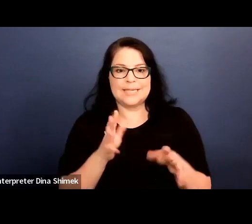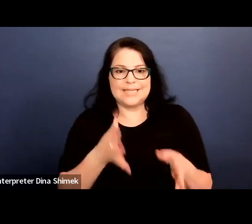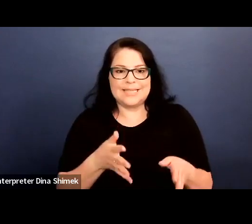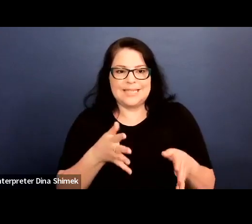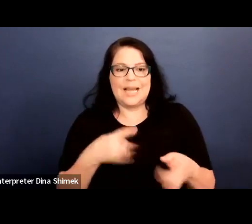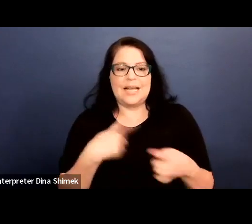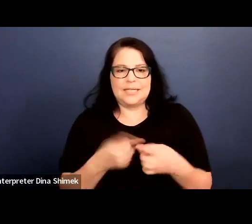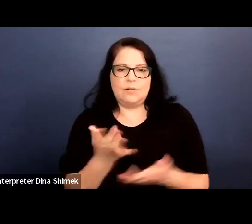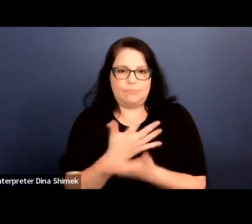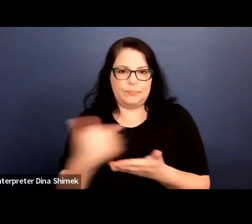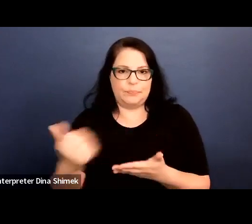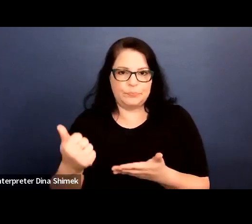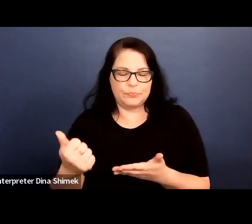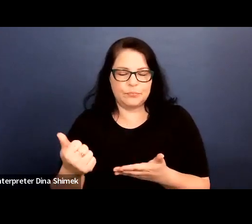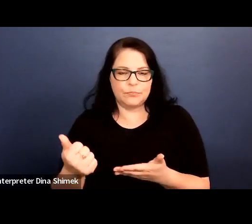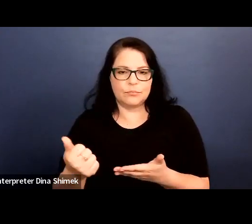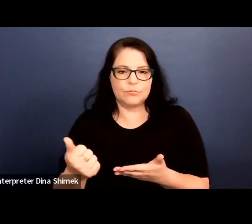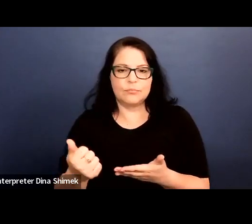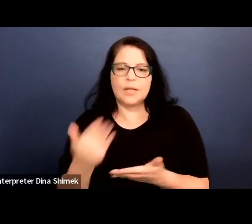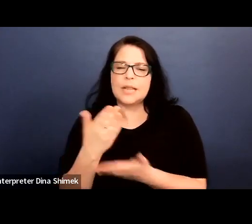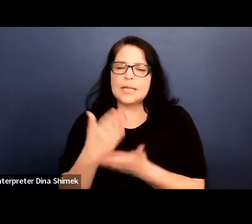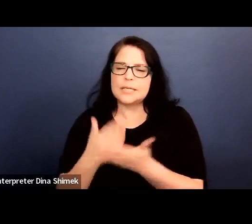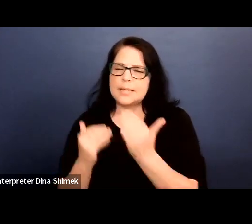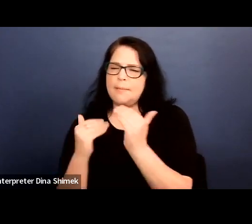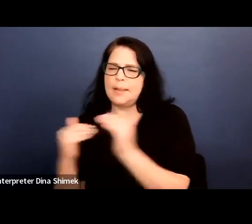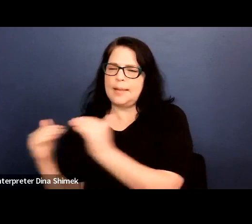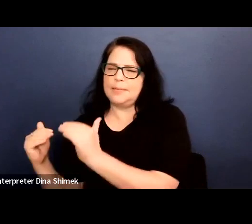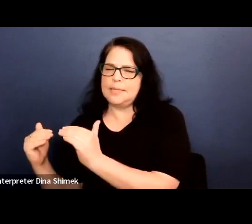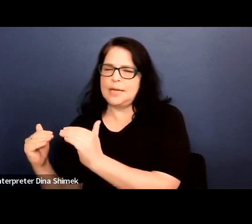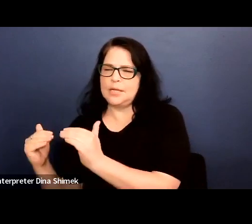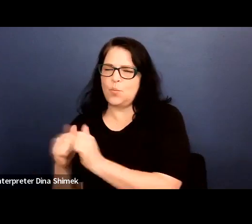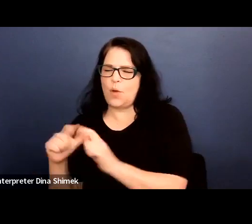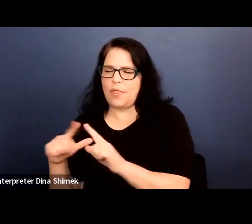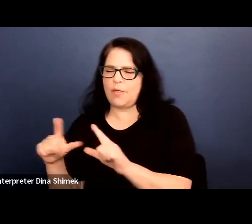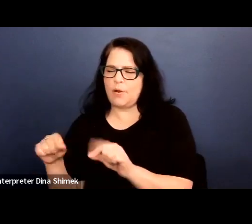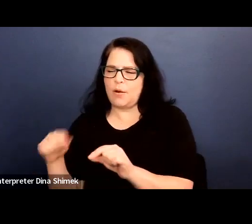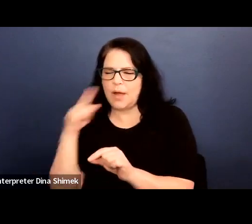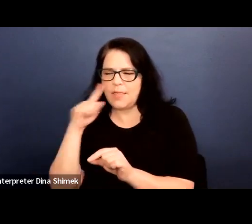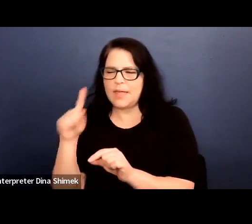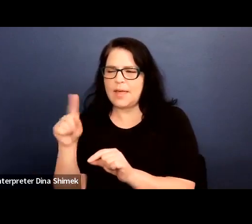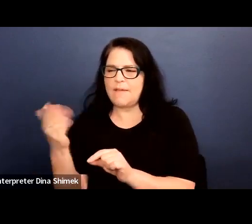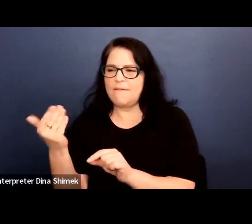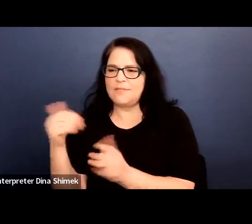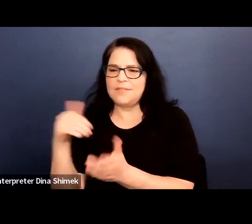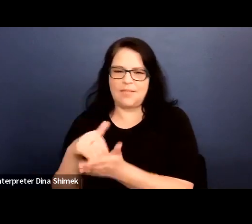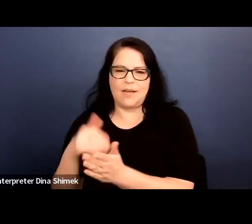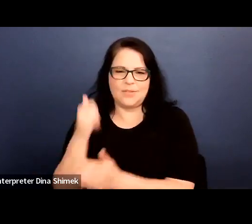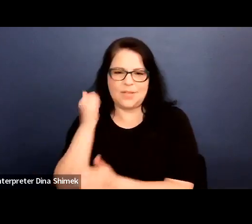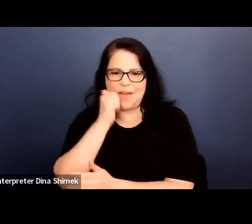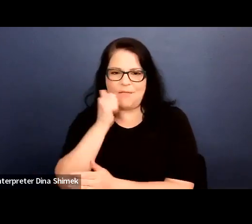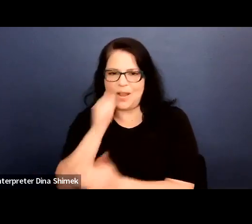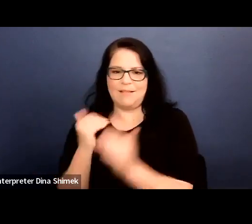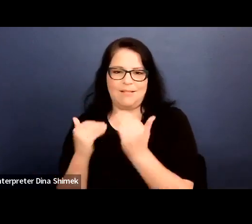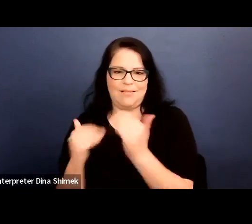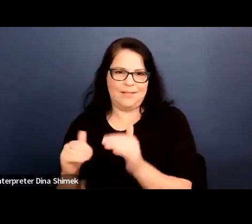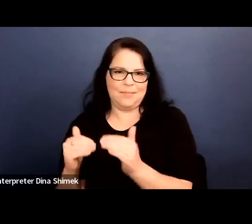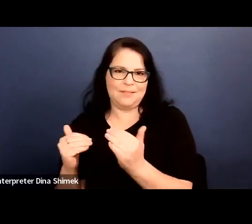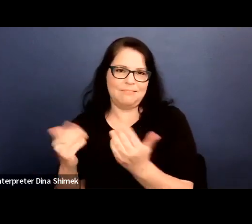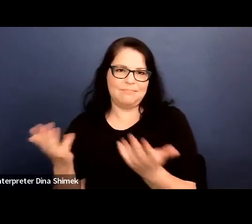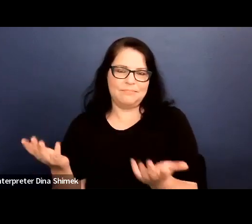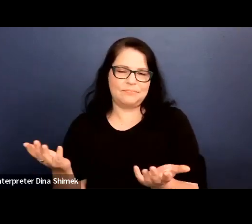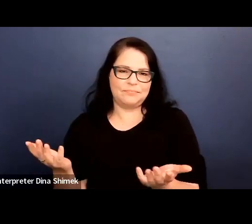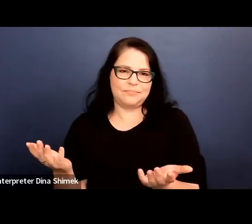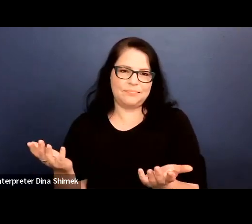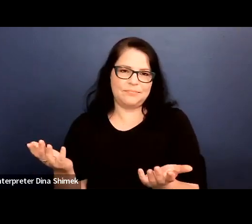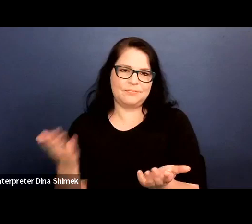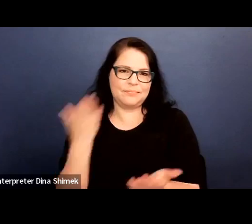is used. There are some limits on how much you can put on there. I think it's like 15,000 per day. I don't know if that's, if